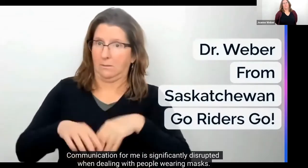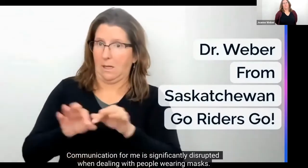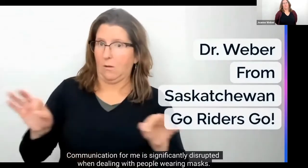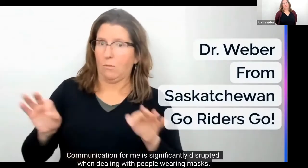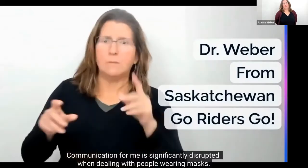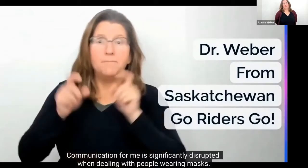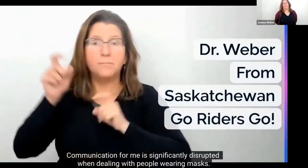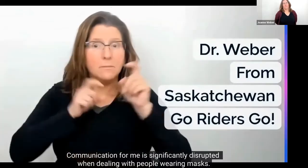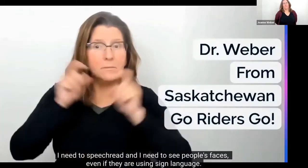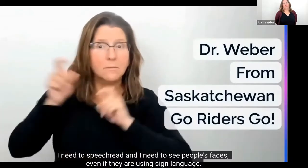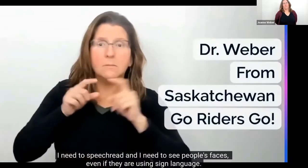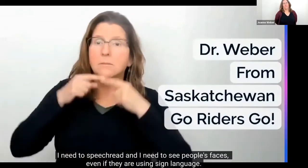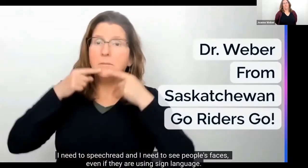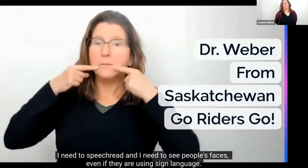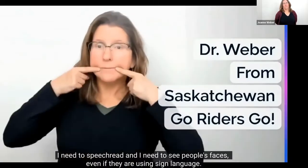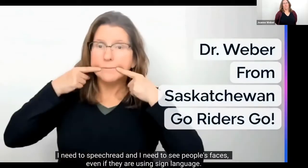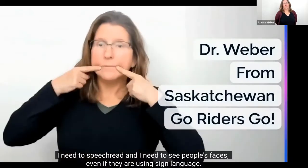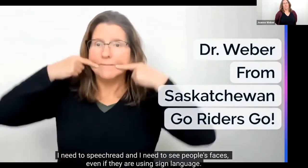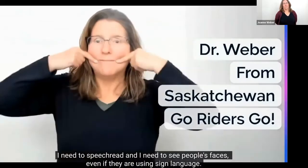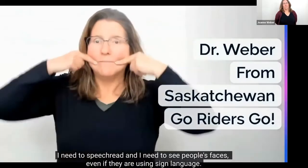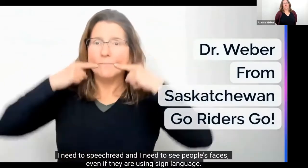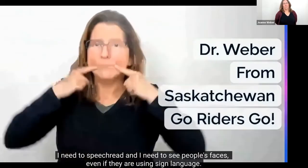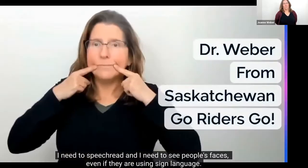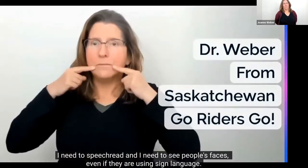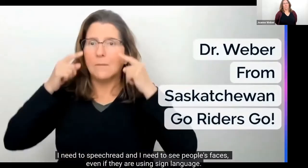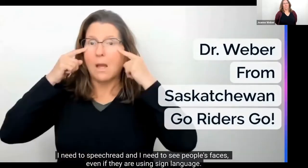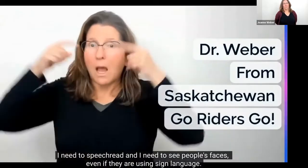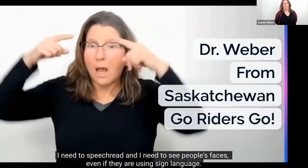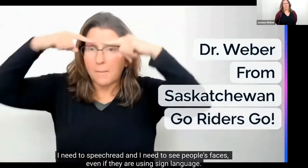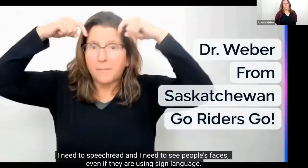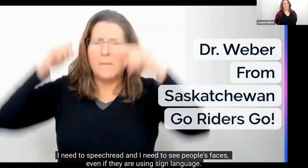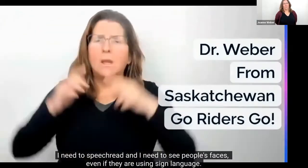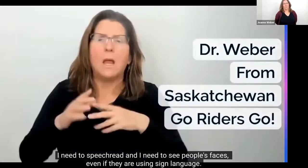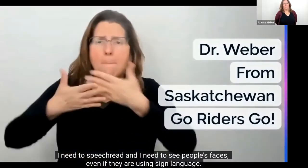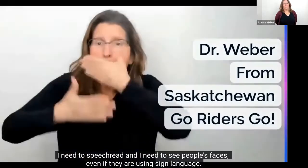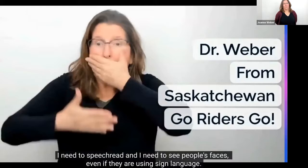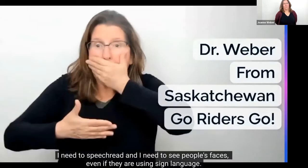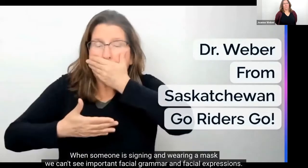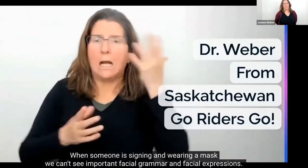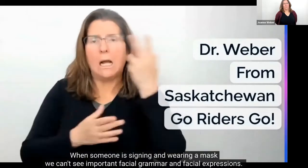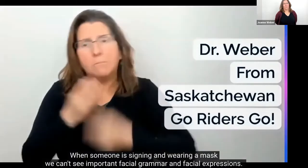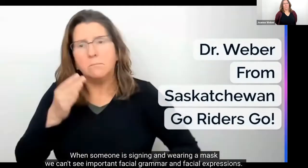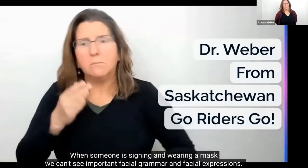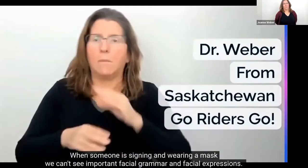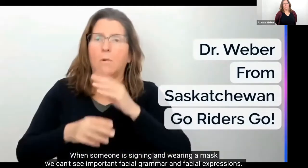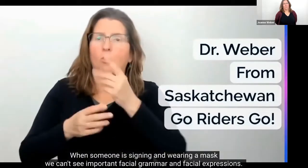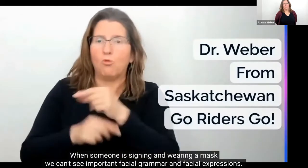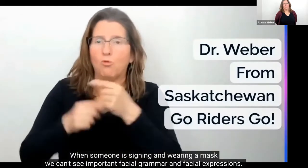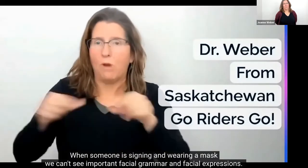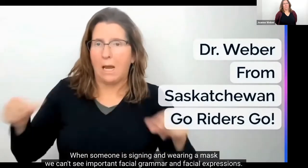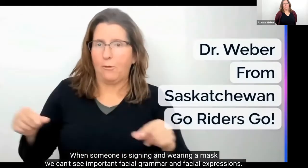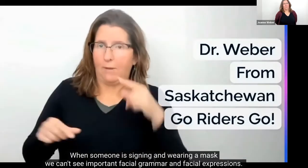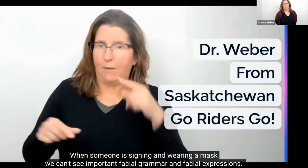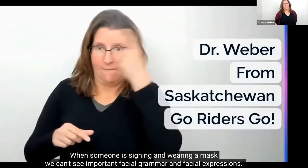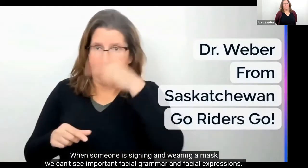dealing with people wearing masks. I need to speech read and I need to see people's faces, even if they are using sign language. When someone is